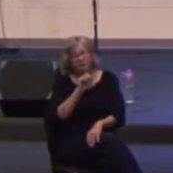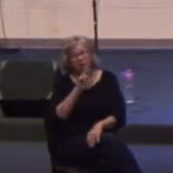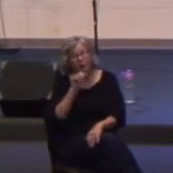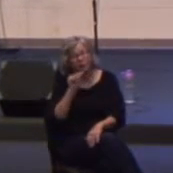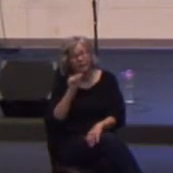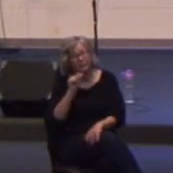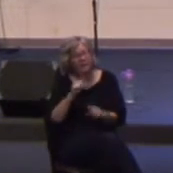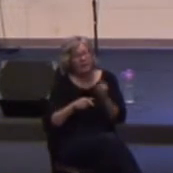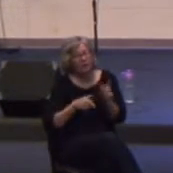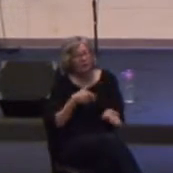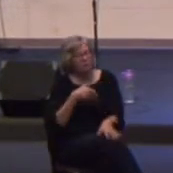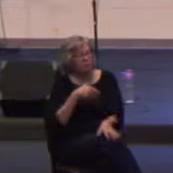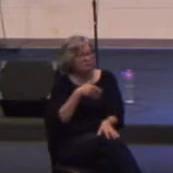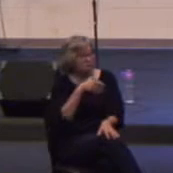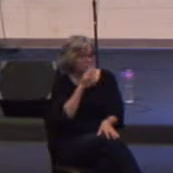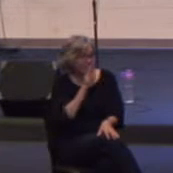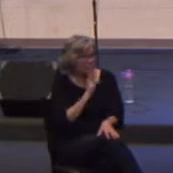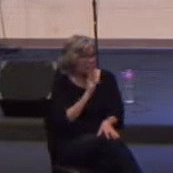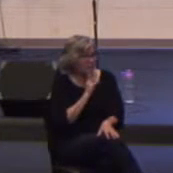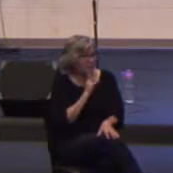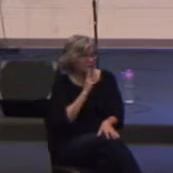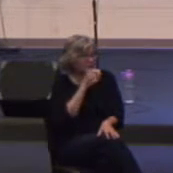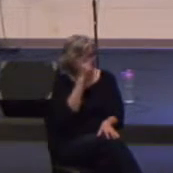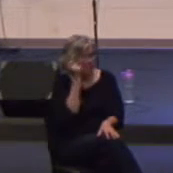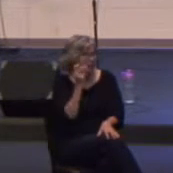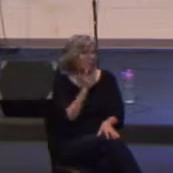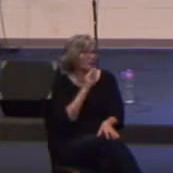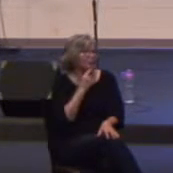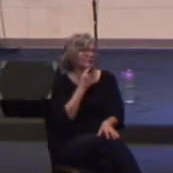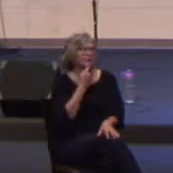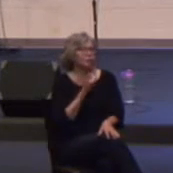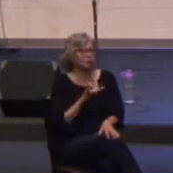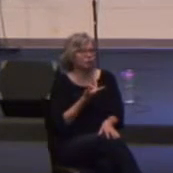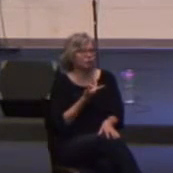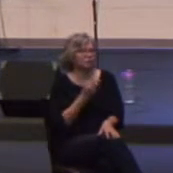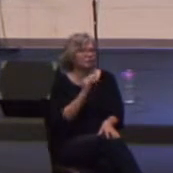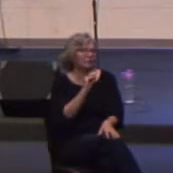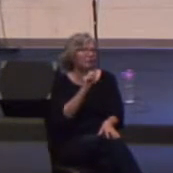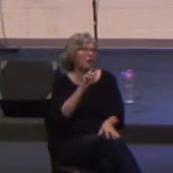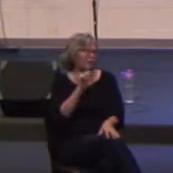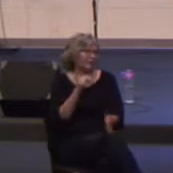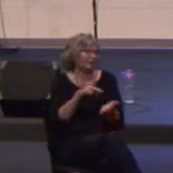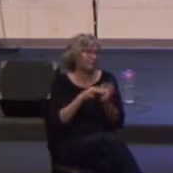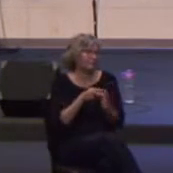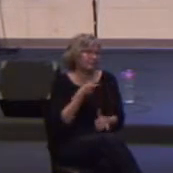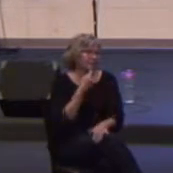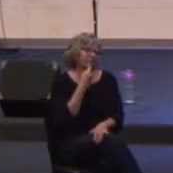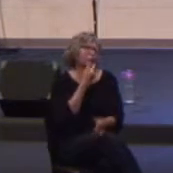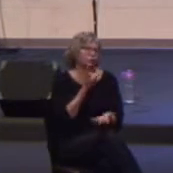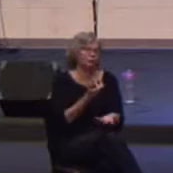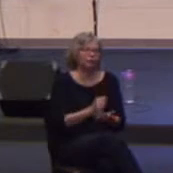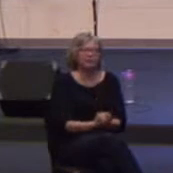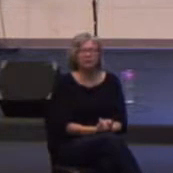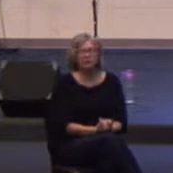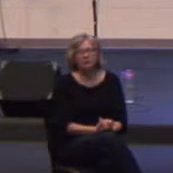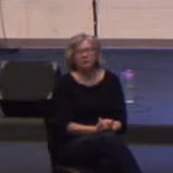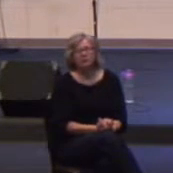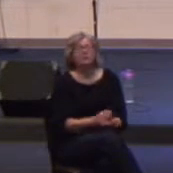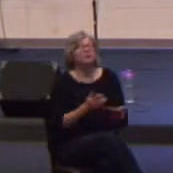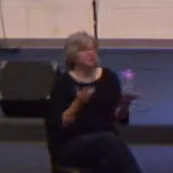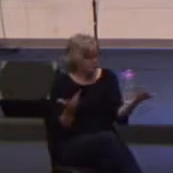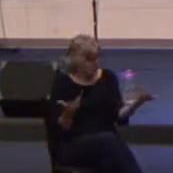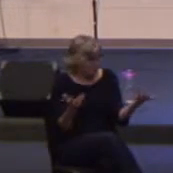was bitter. That is why the place is called Marah, which means bitter. So the people